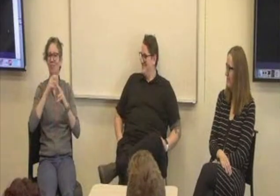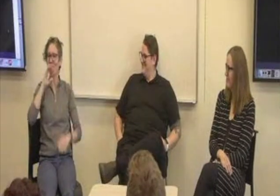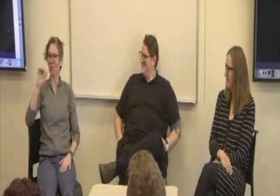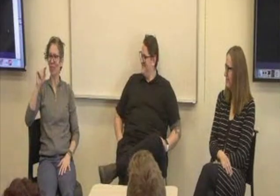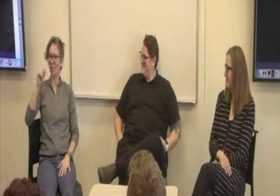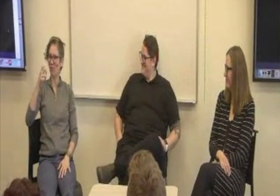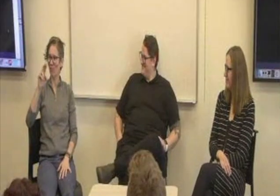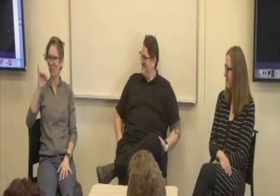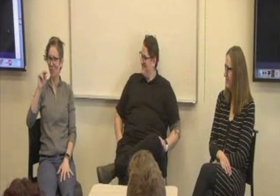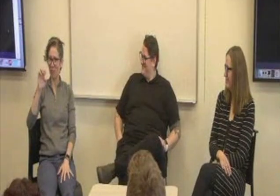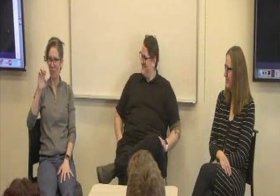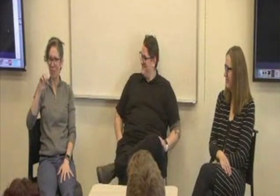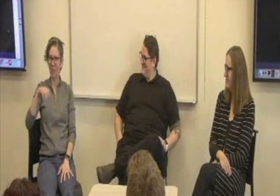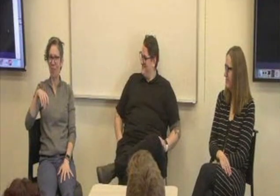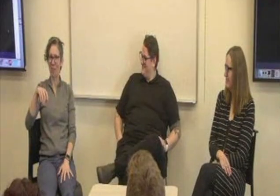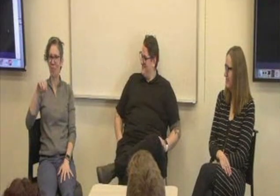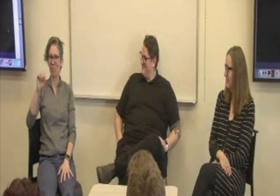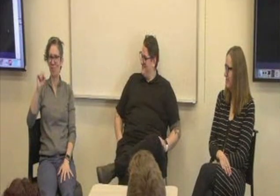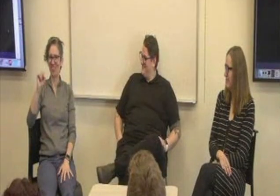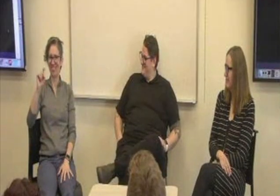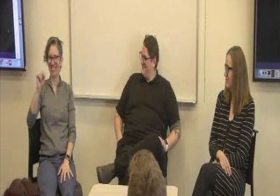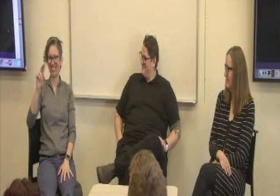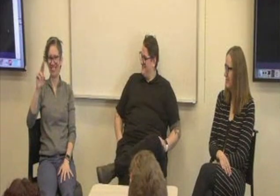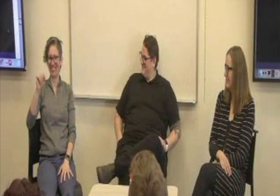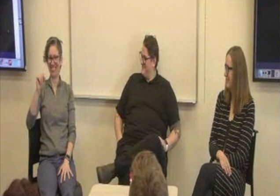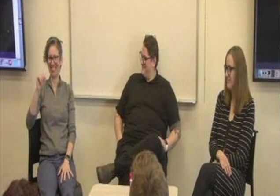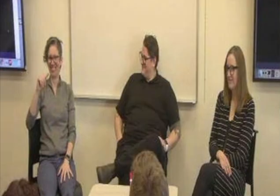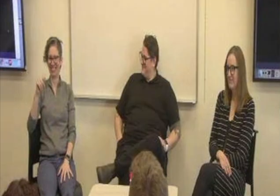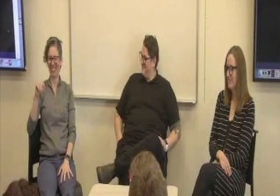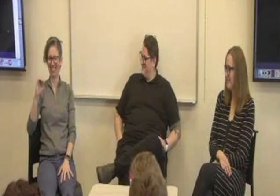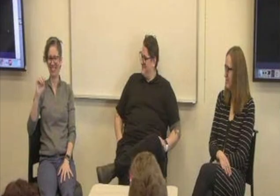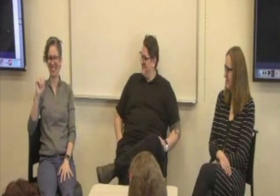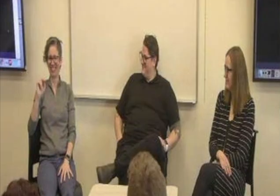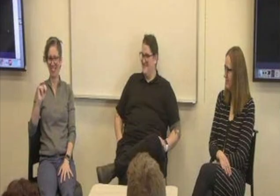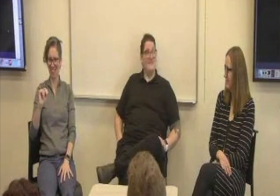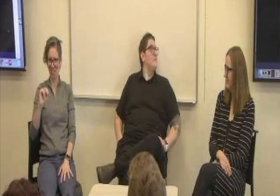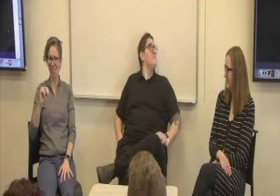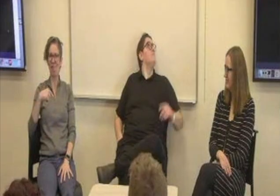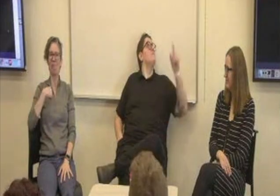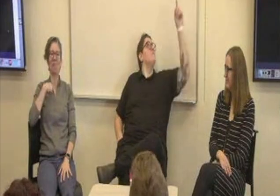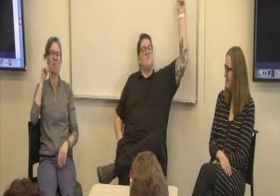Okay, good morning. I'm Catherine Stusman.